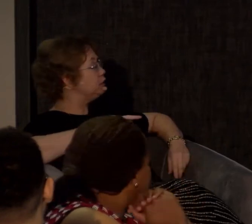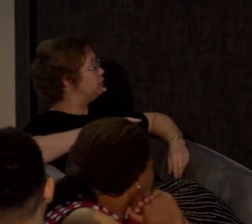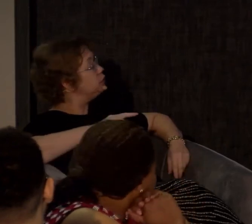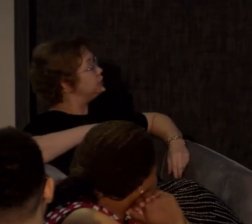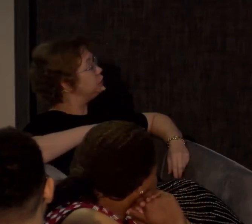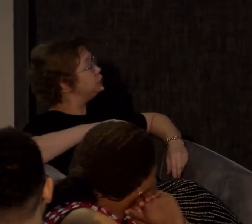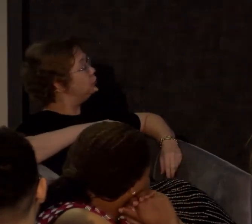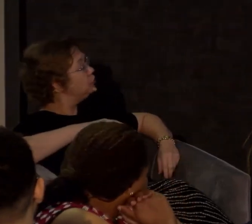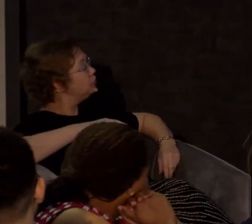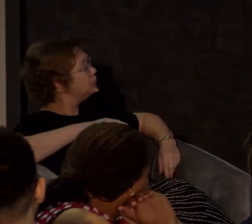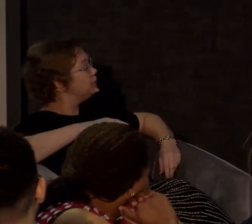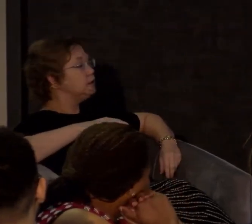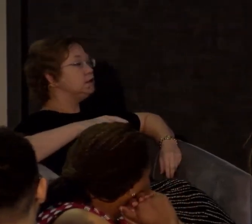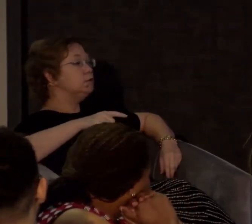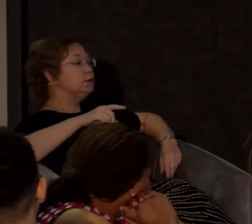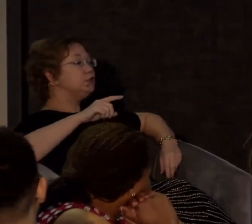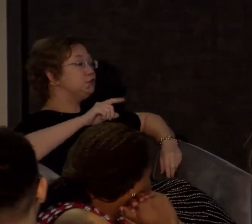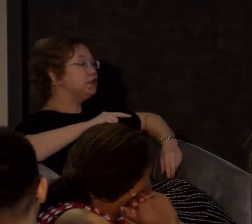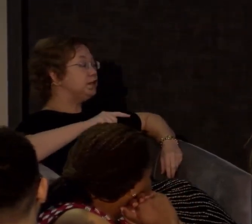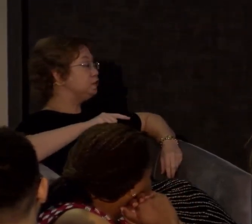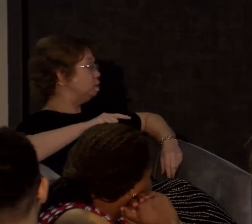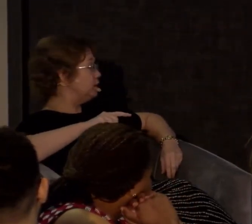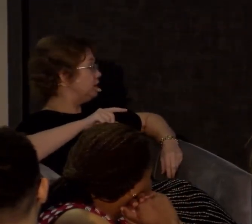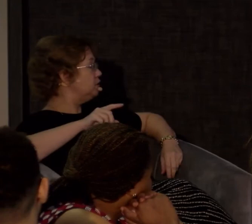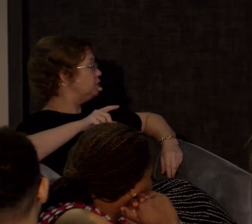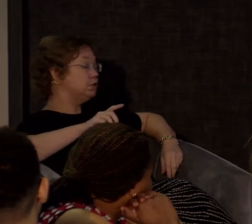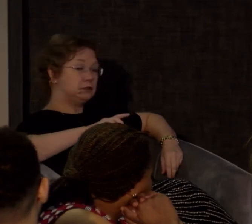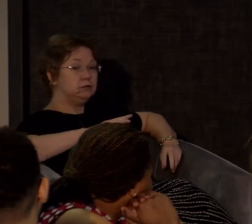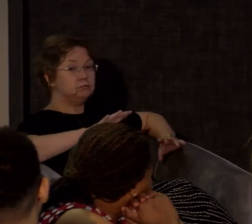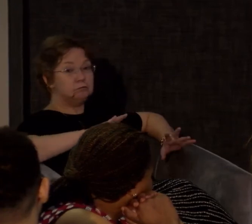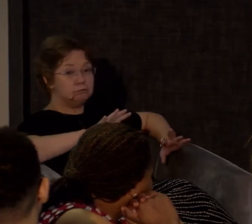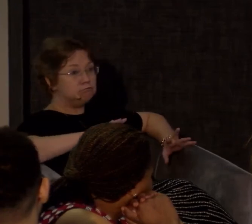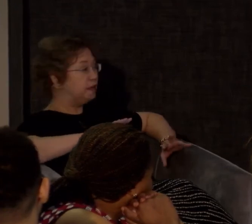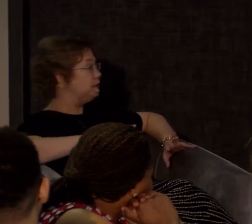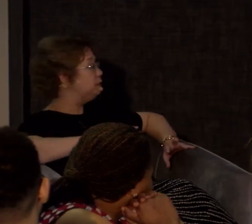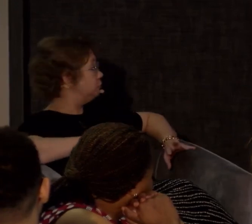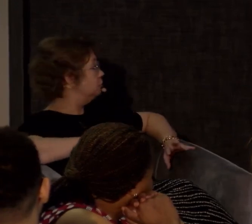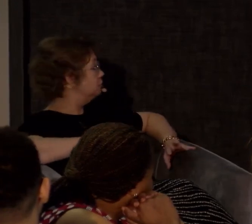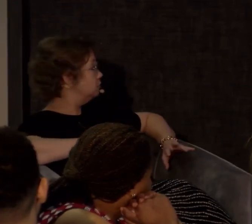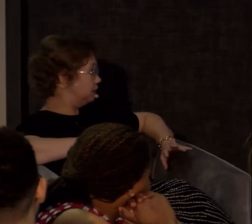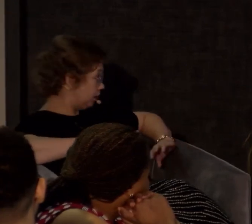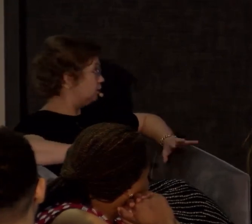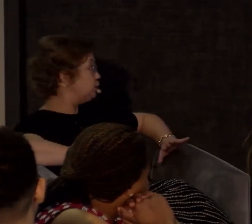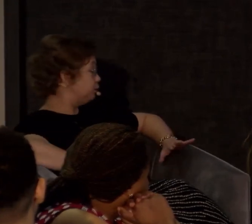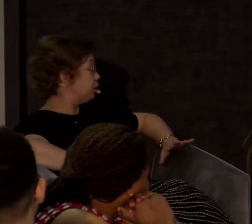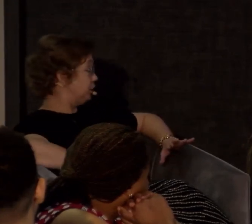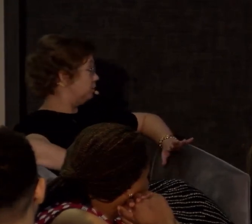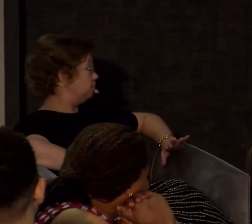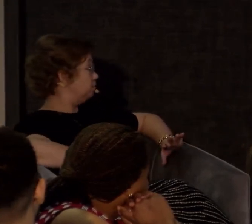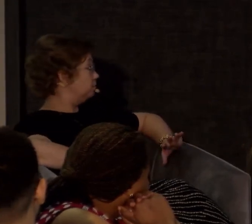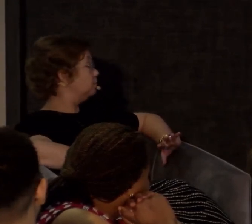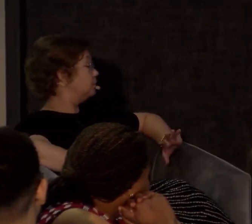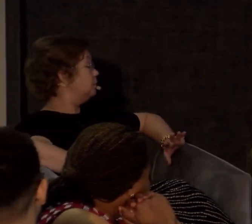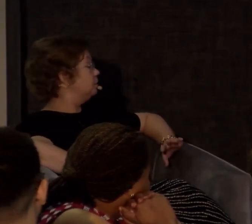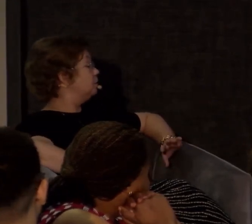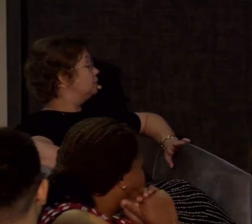by 2024, which should get you by 2030, maybe to now So it's 7 broken. of the 9,